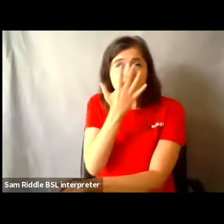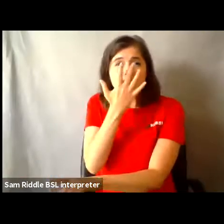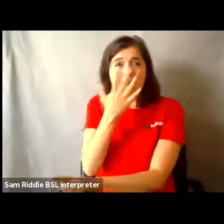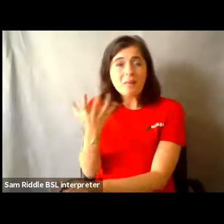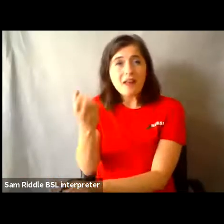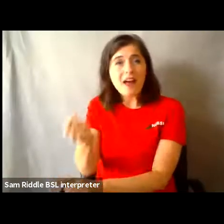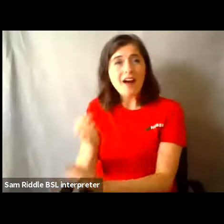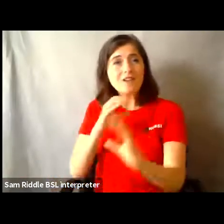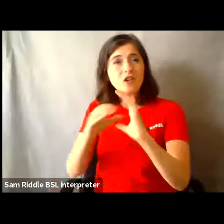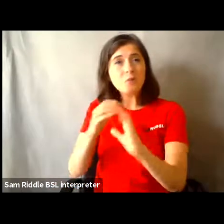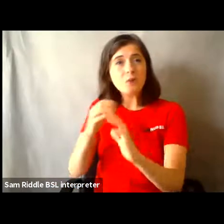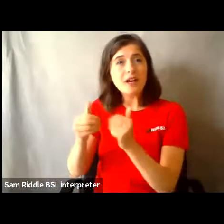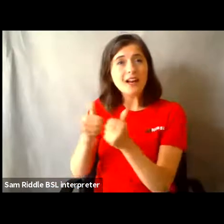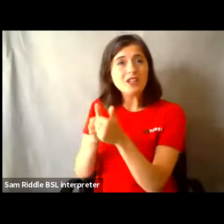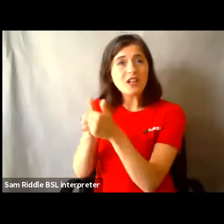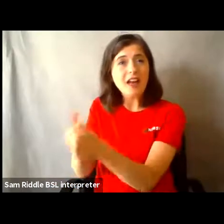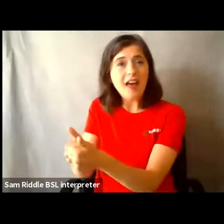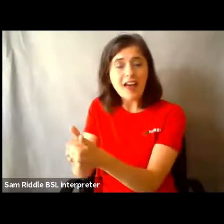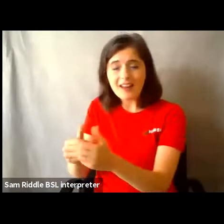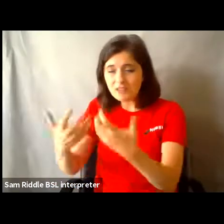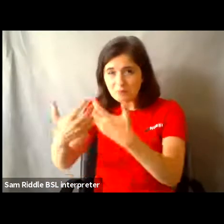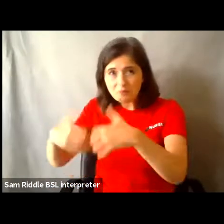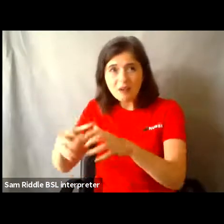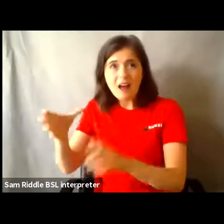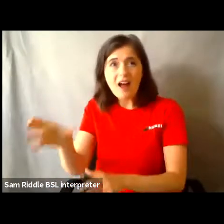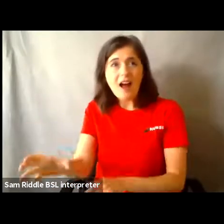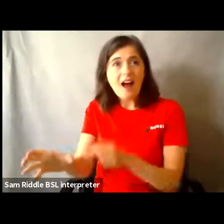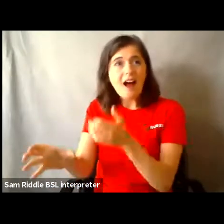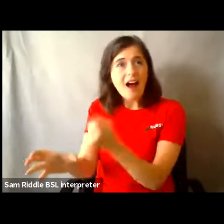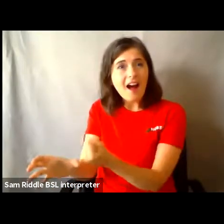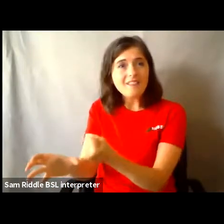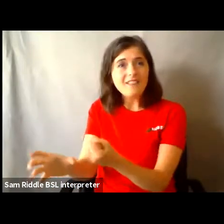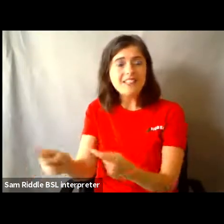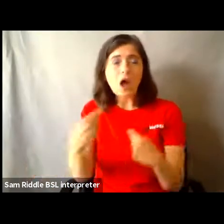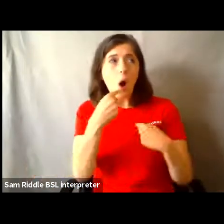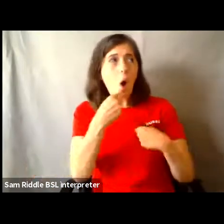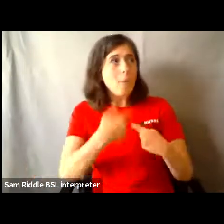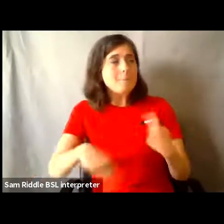it makes them look disabled. We need the social model to save them.